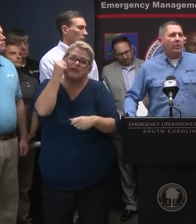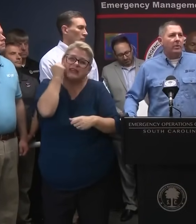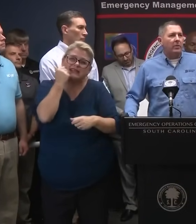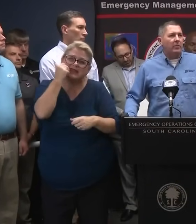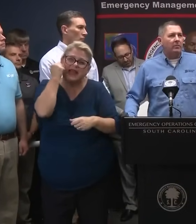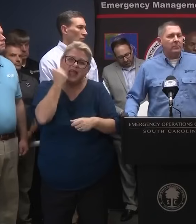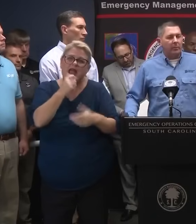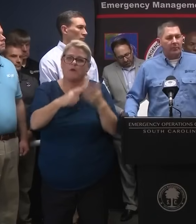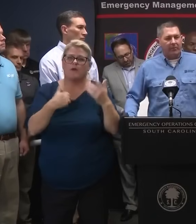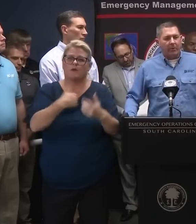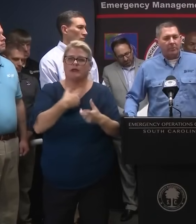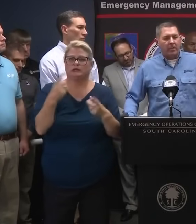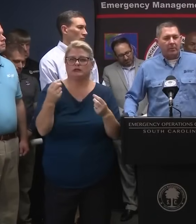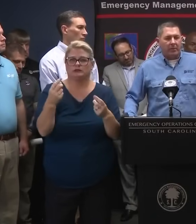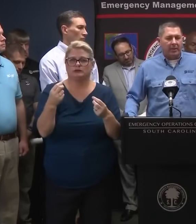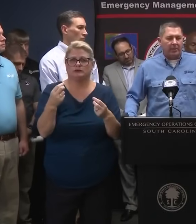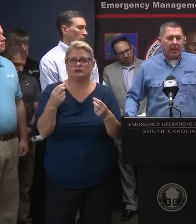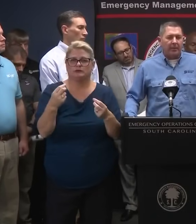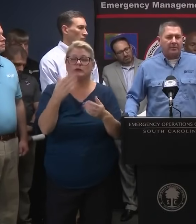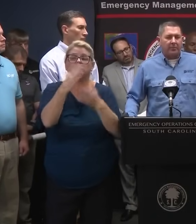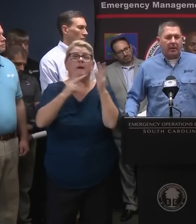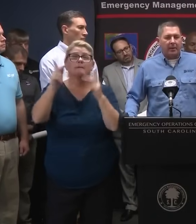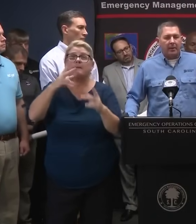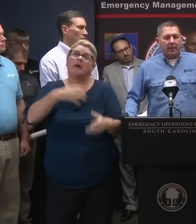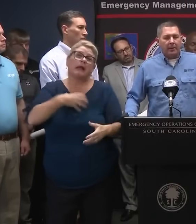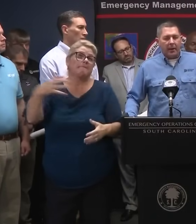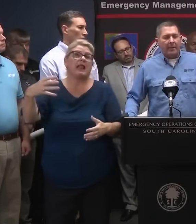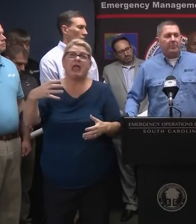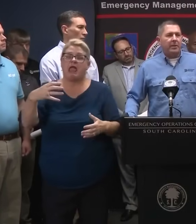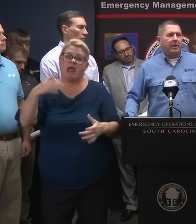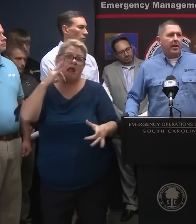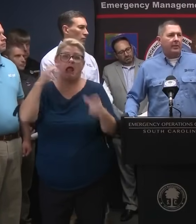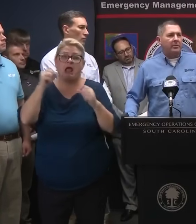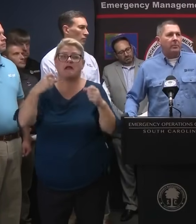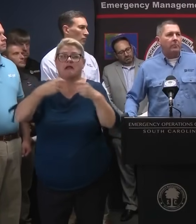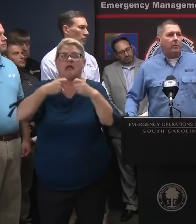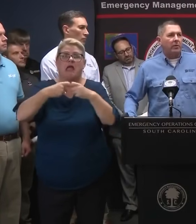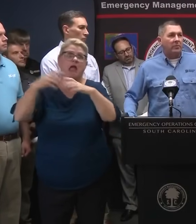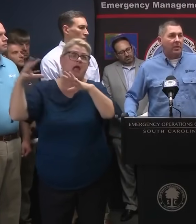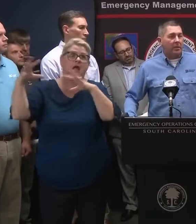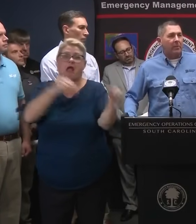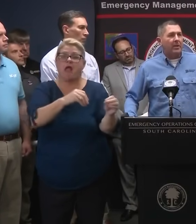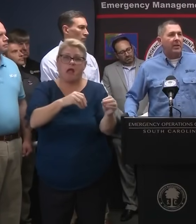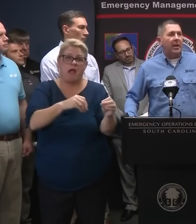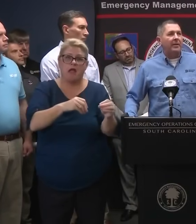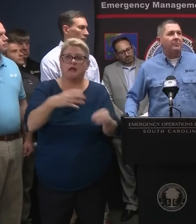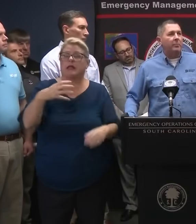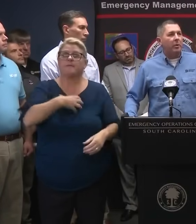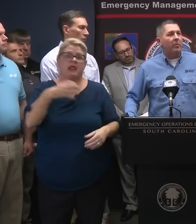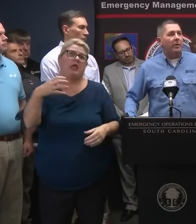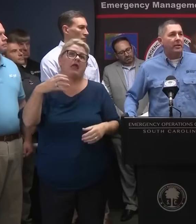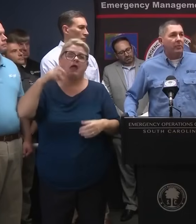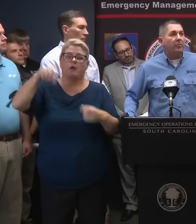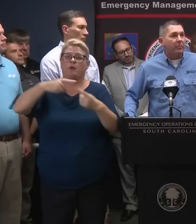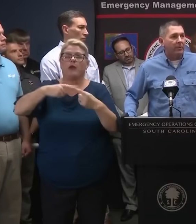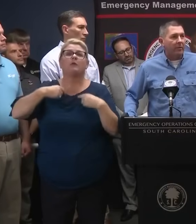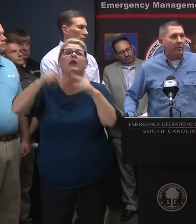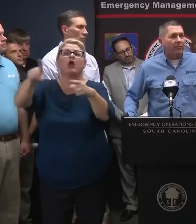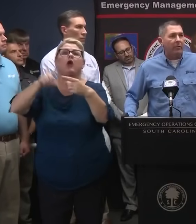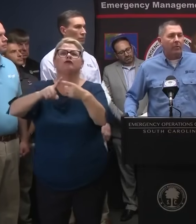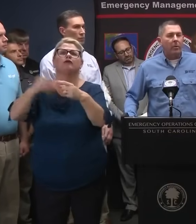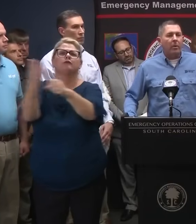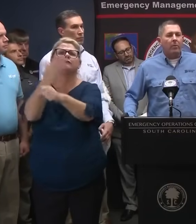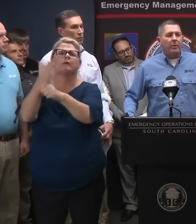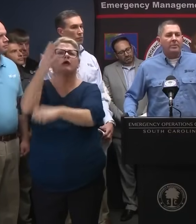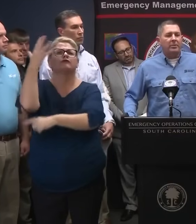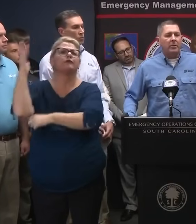the work that we do. Some of the folks that complain the loudest about the lights being out are some ones that complain the loudest when we go in there to do the tree trimming.